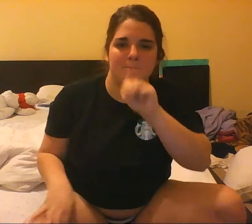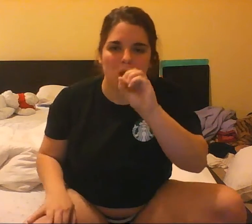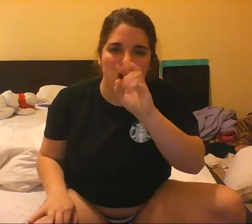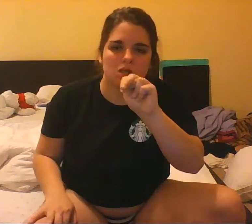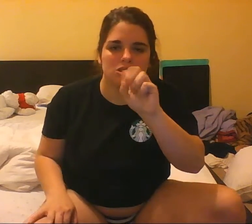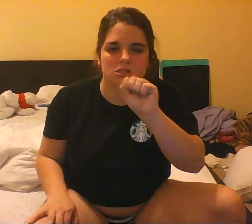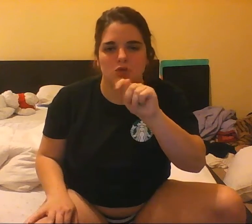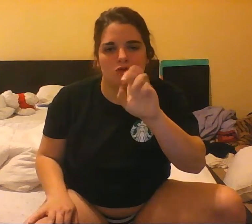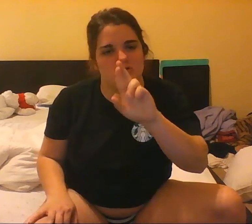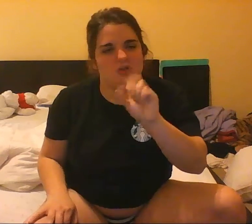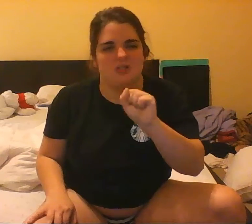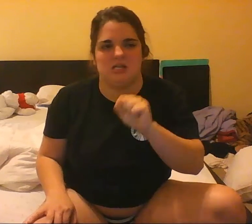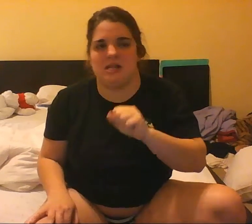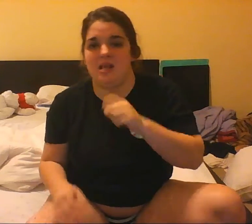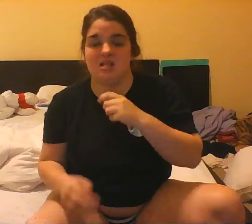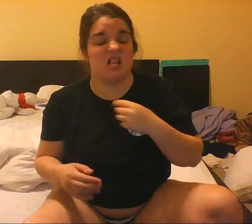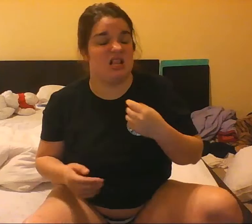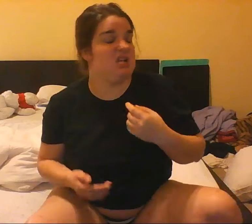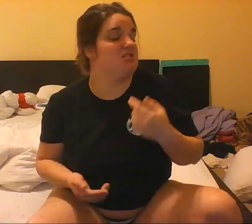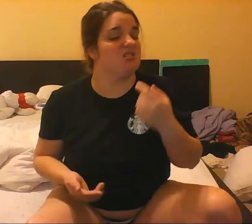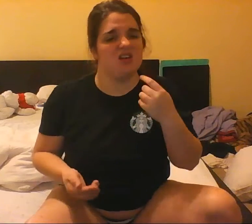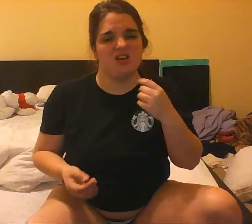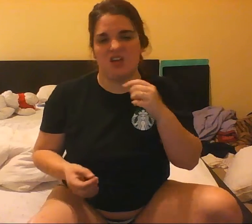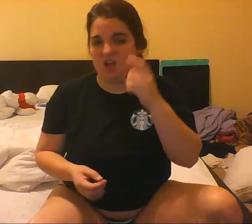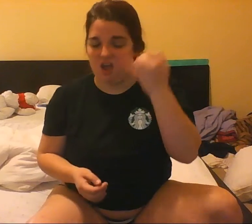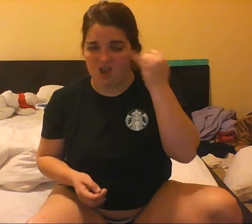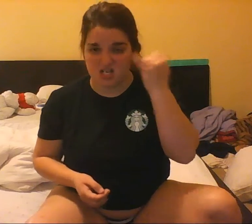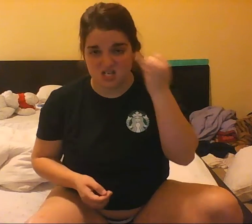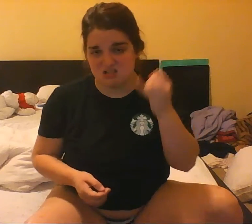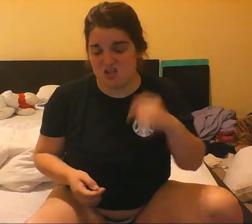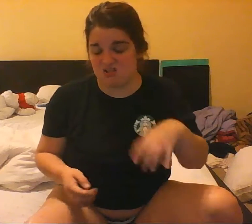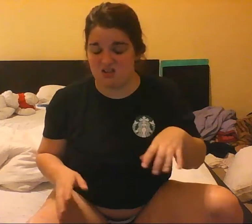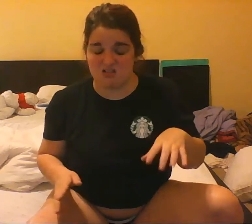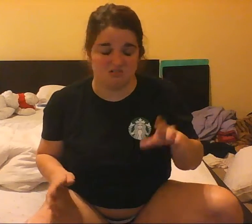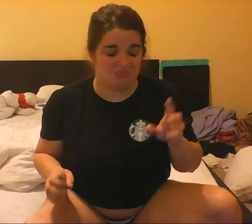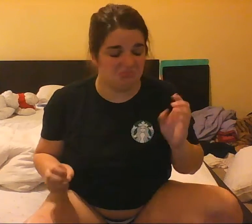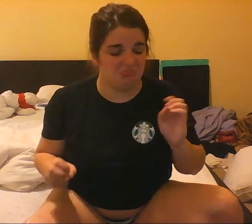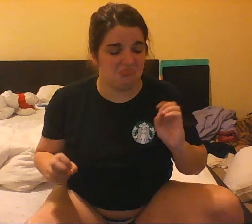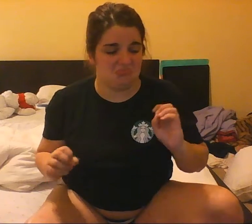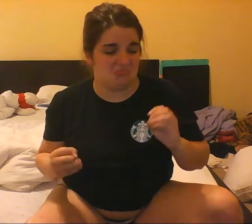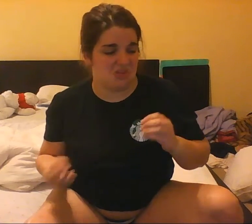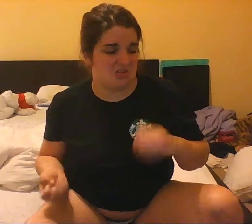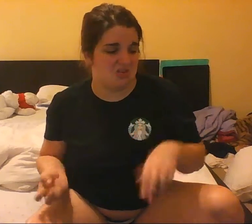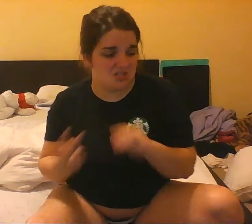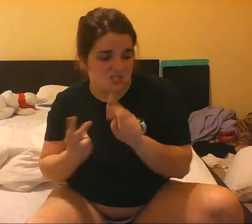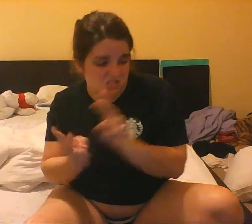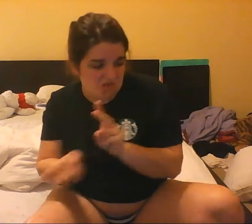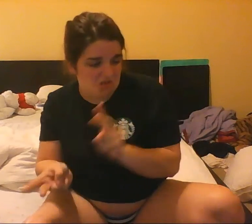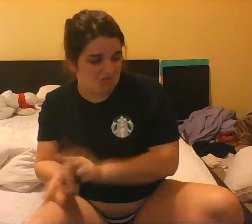monstrous thing. If you haven't gotten the memo already, I really like horror movies and books, and I have a lot of thoughts